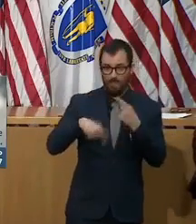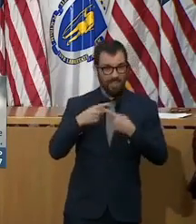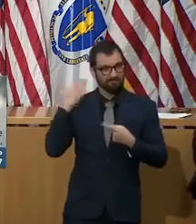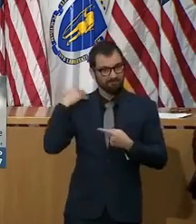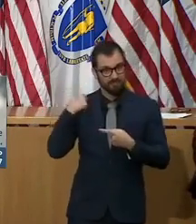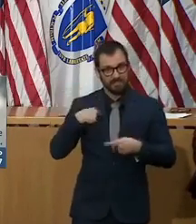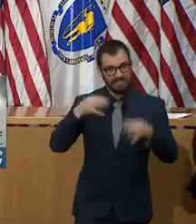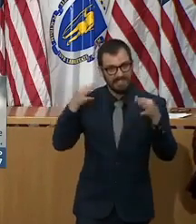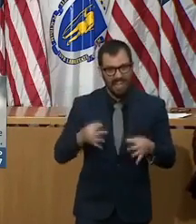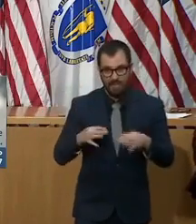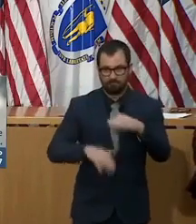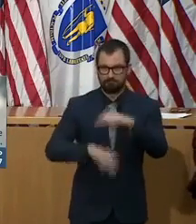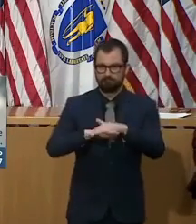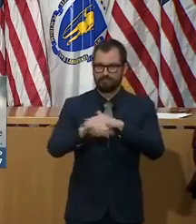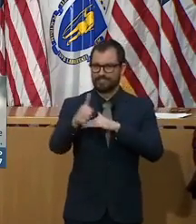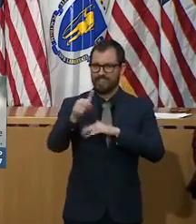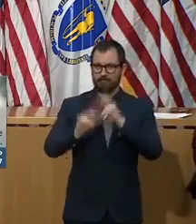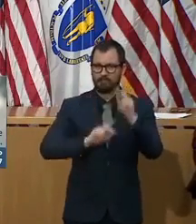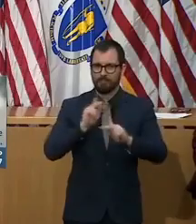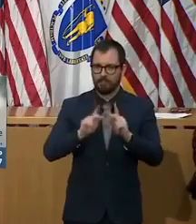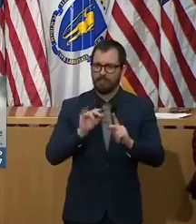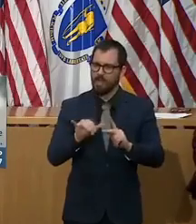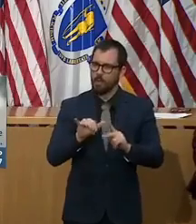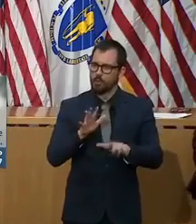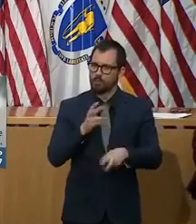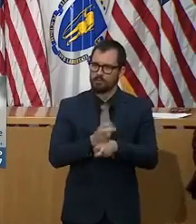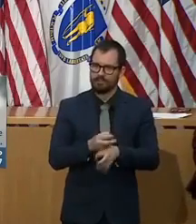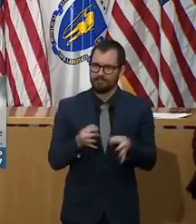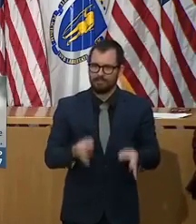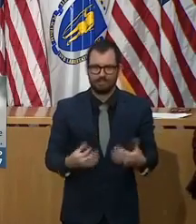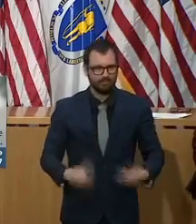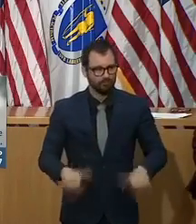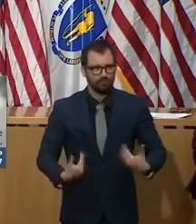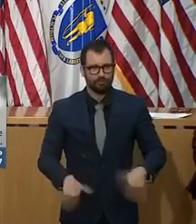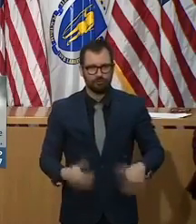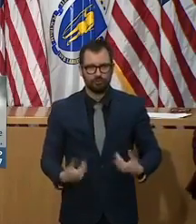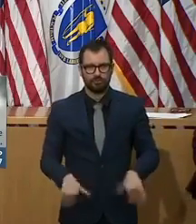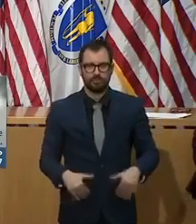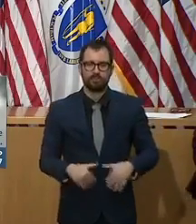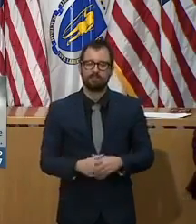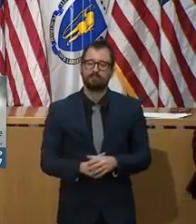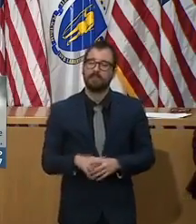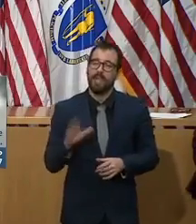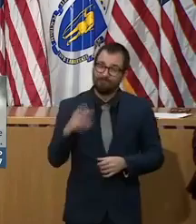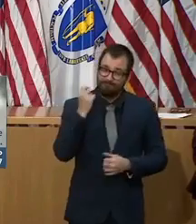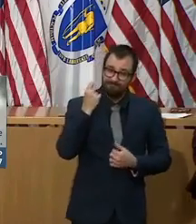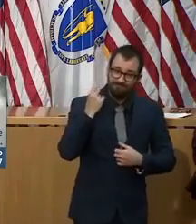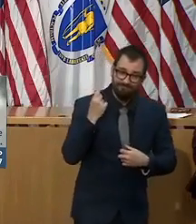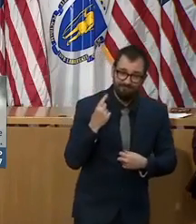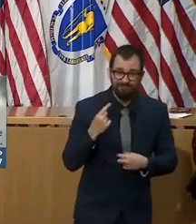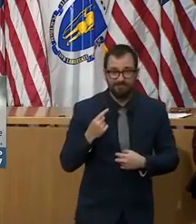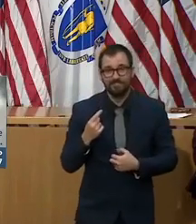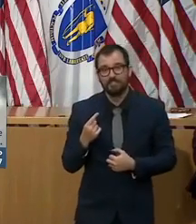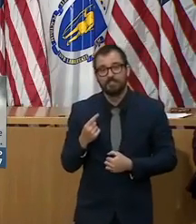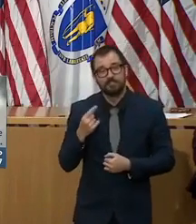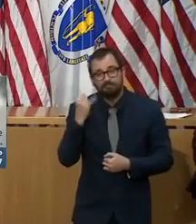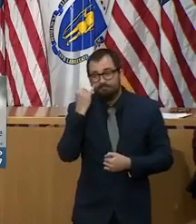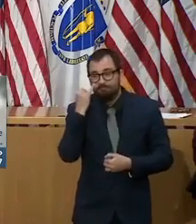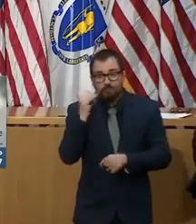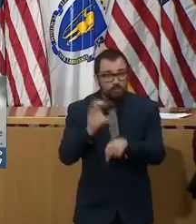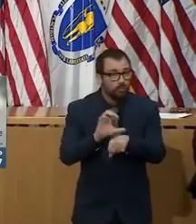in empty houses of worship on a live stream to congregations that were watching from home, and it is a